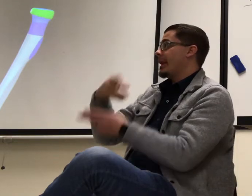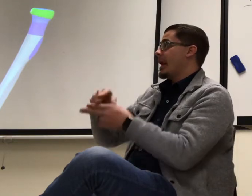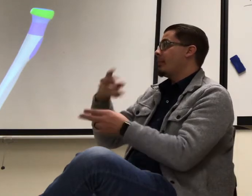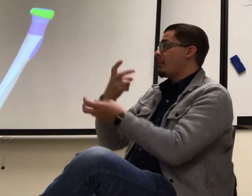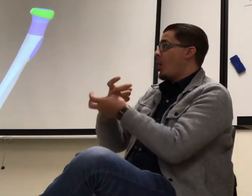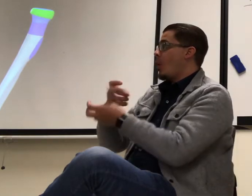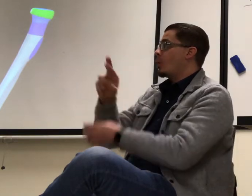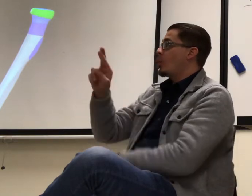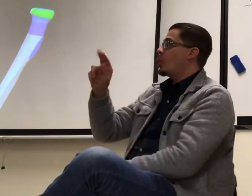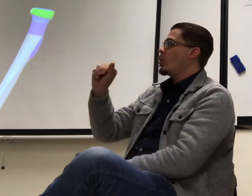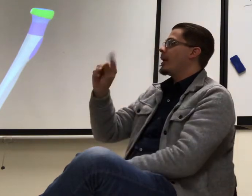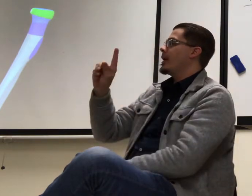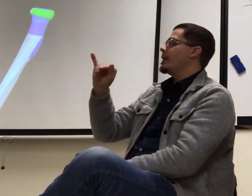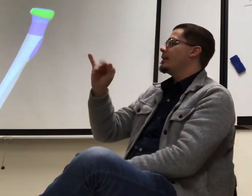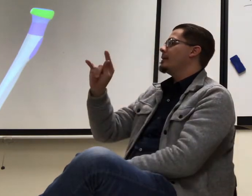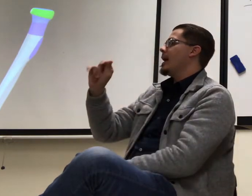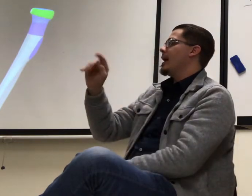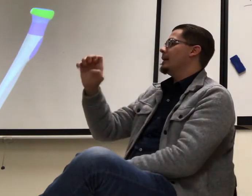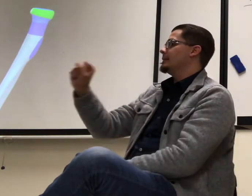in